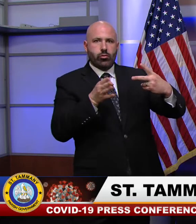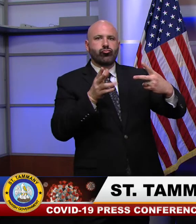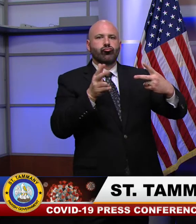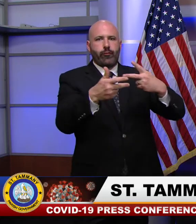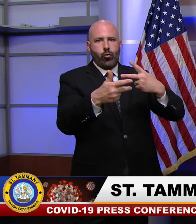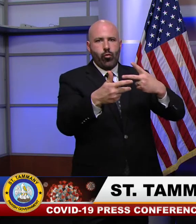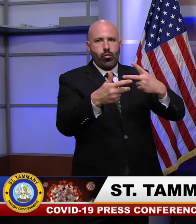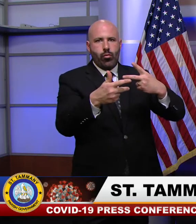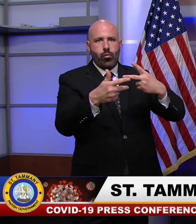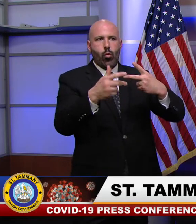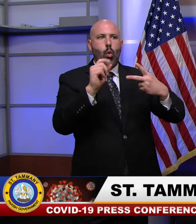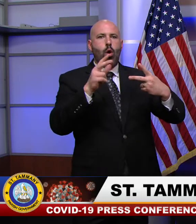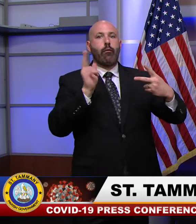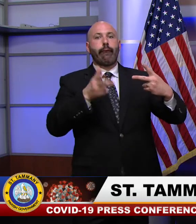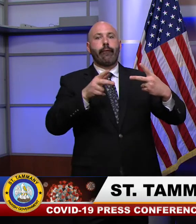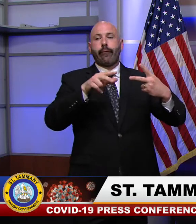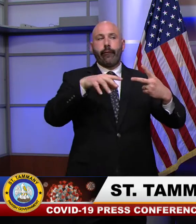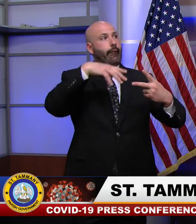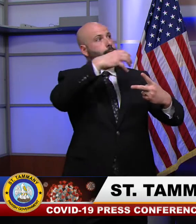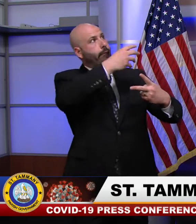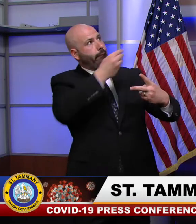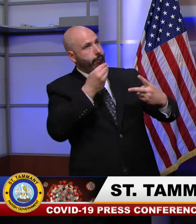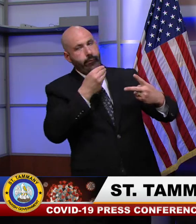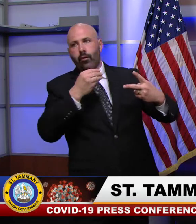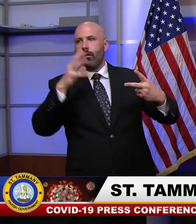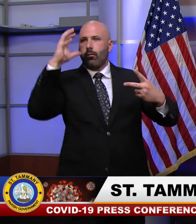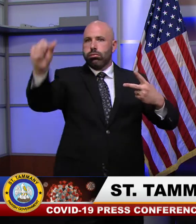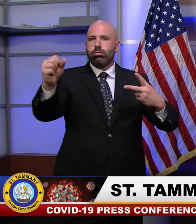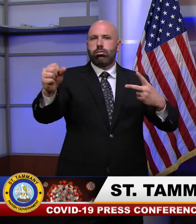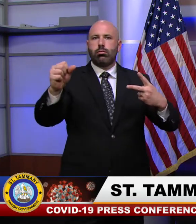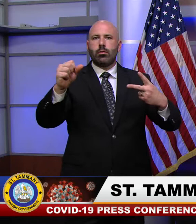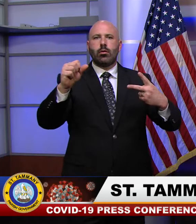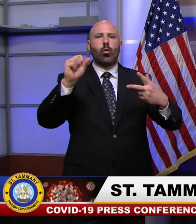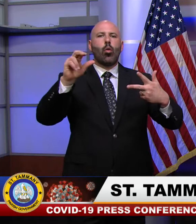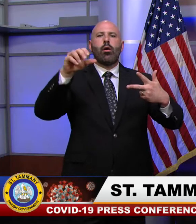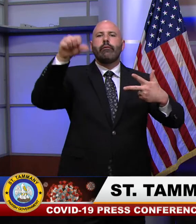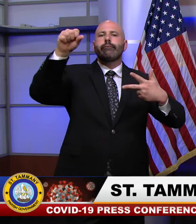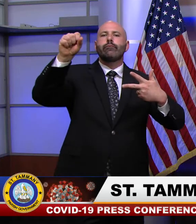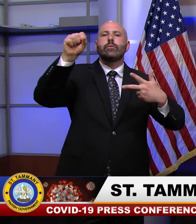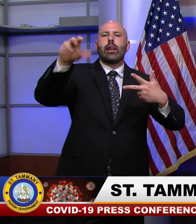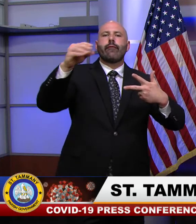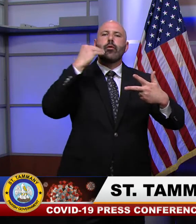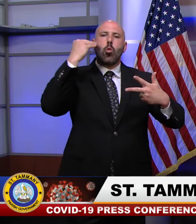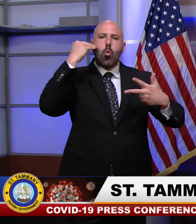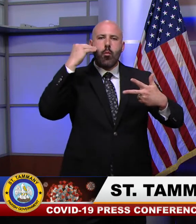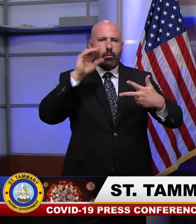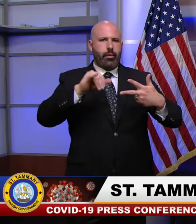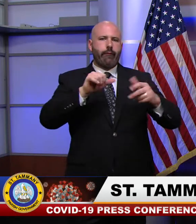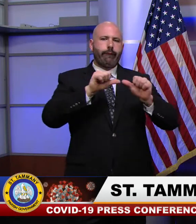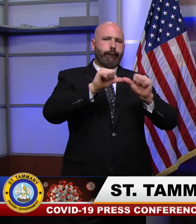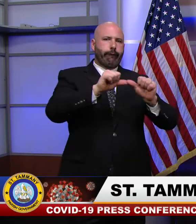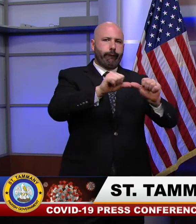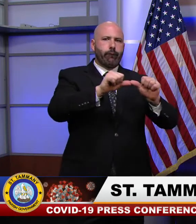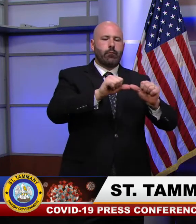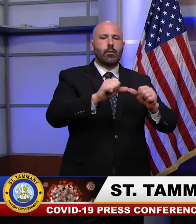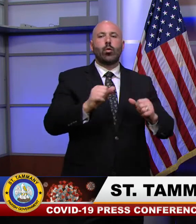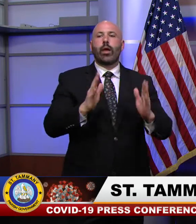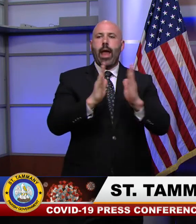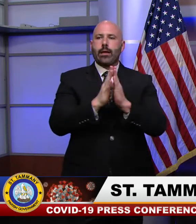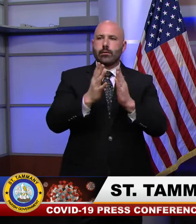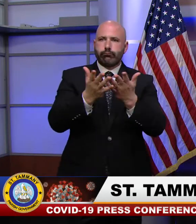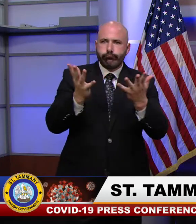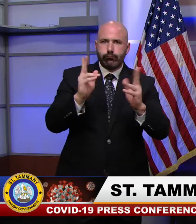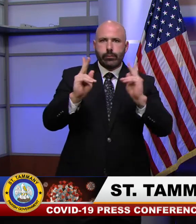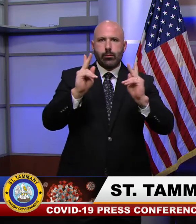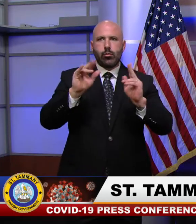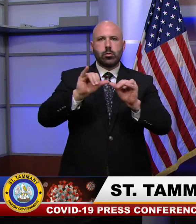curbside pickup, and delivery. So those services continue. We just ask that our citizens stay